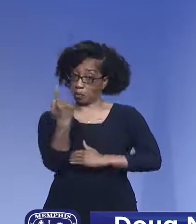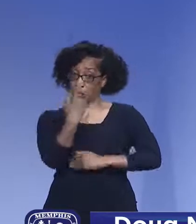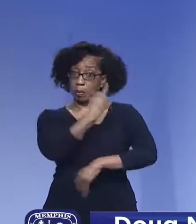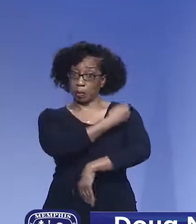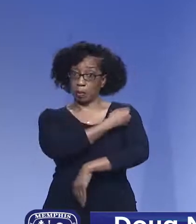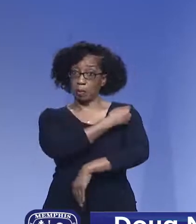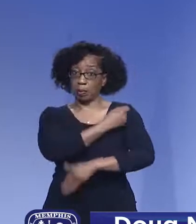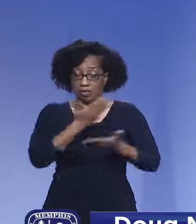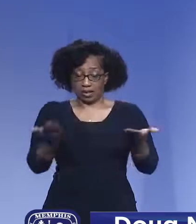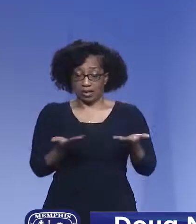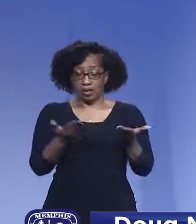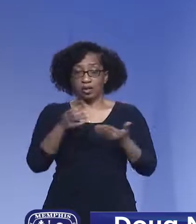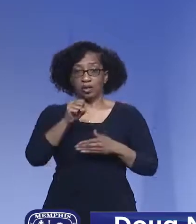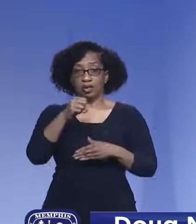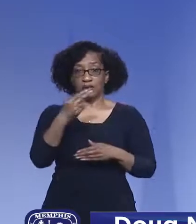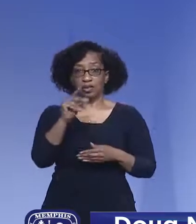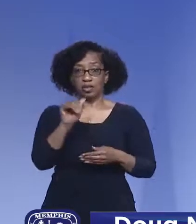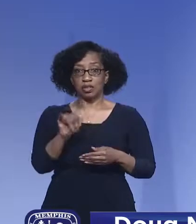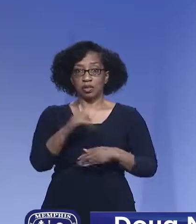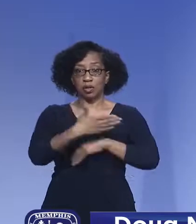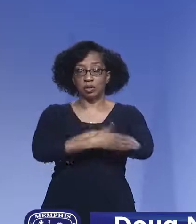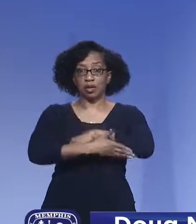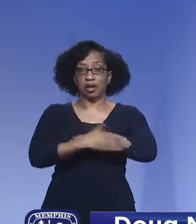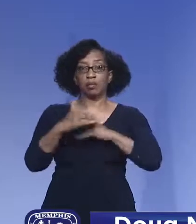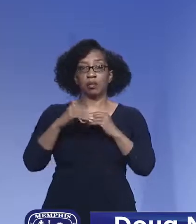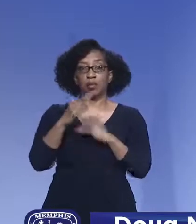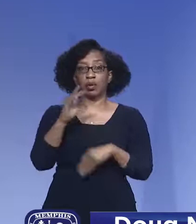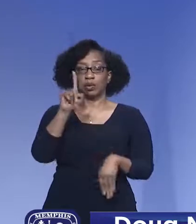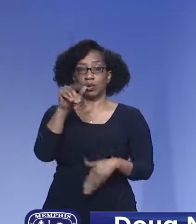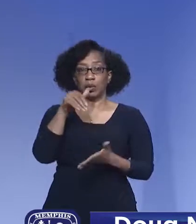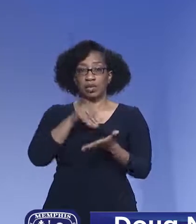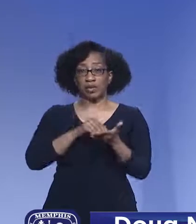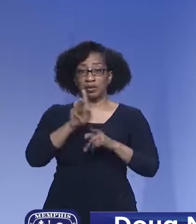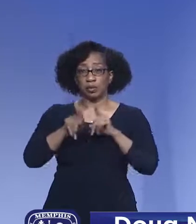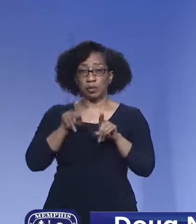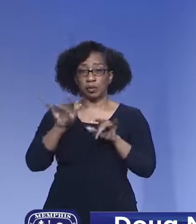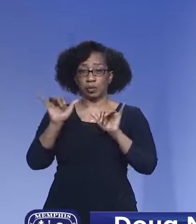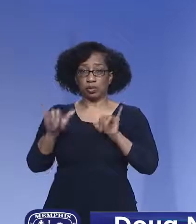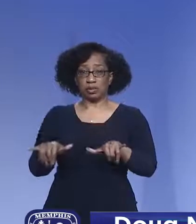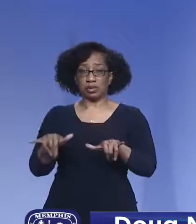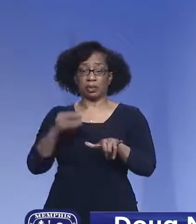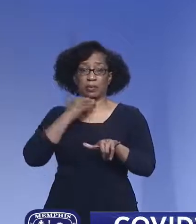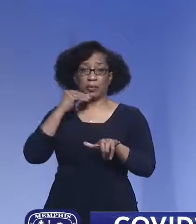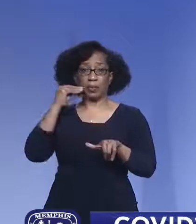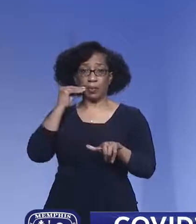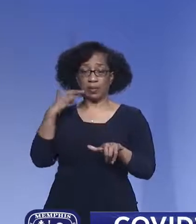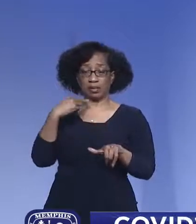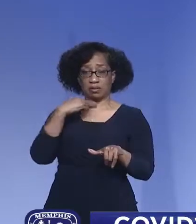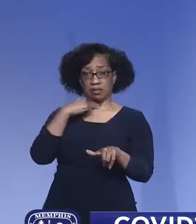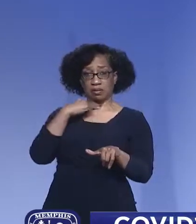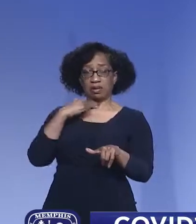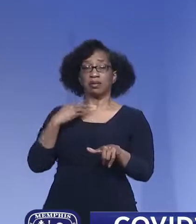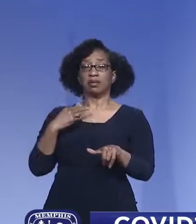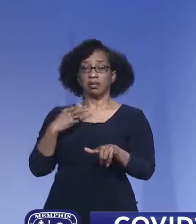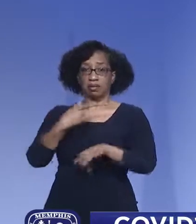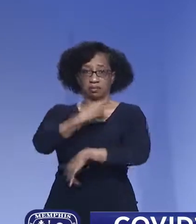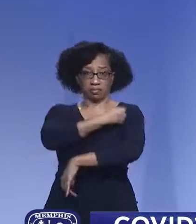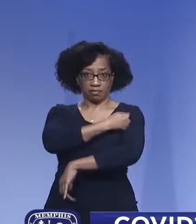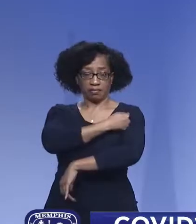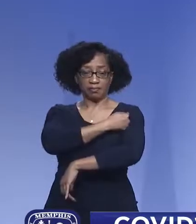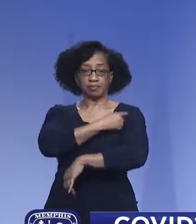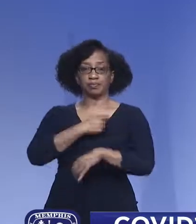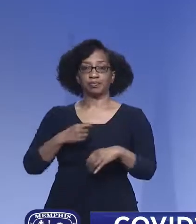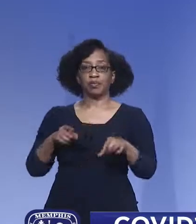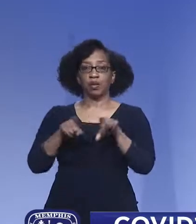in Shelby County. More than 1,000 homebound and homeless individuals have received a vaccination. And